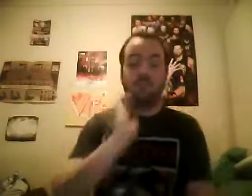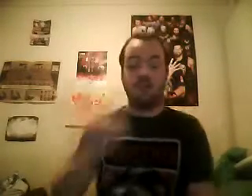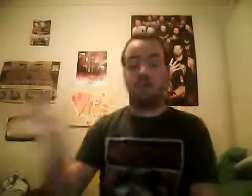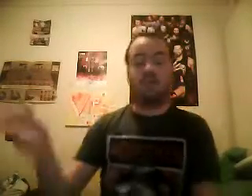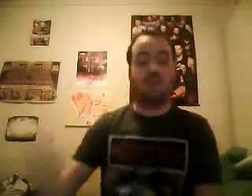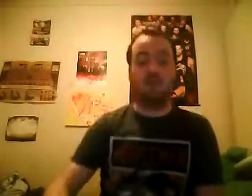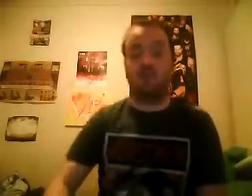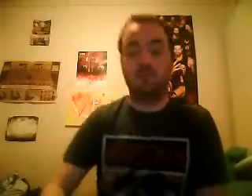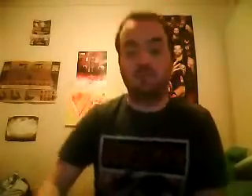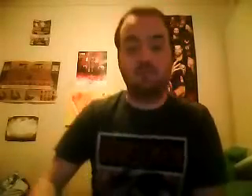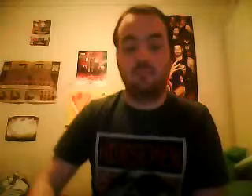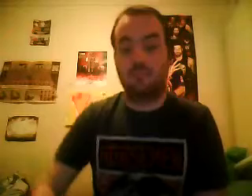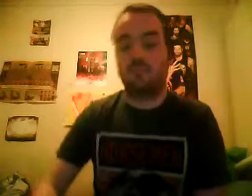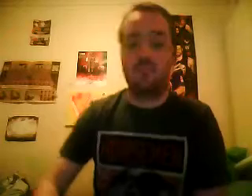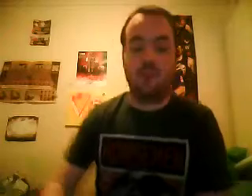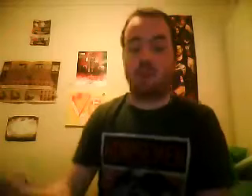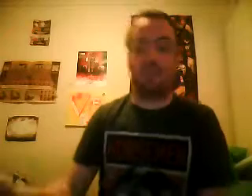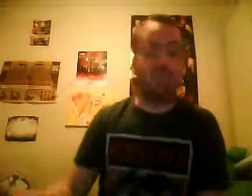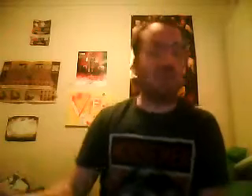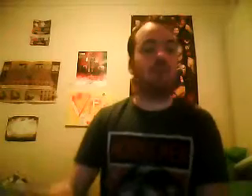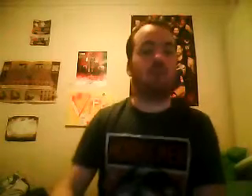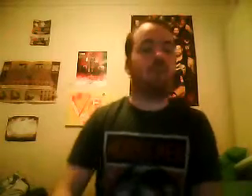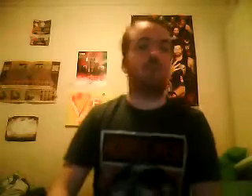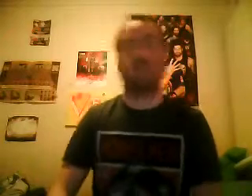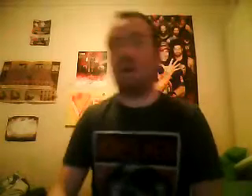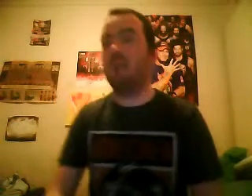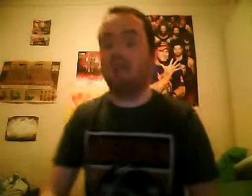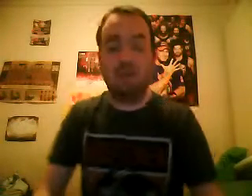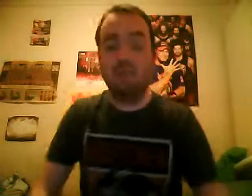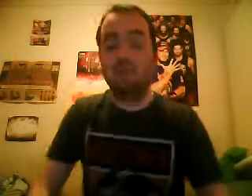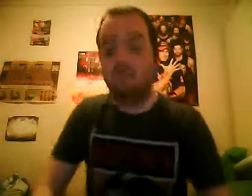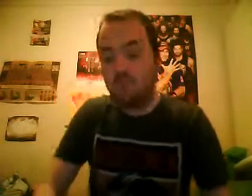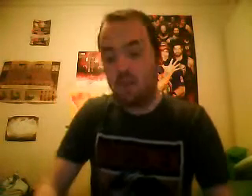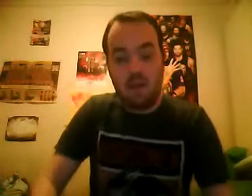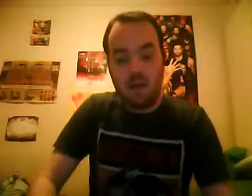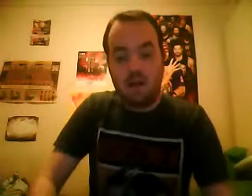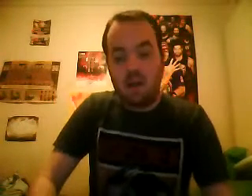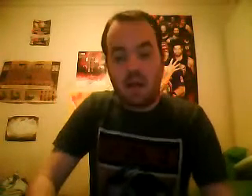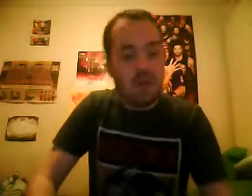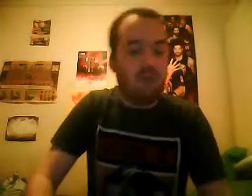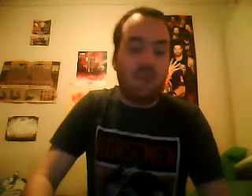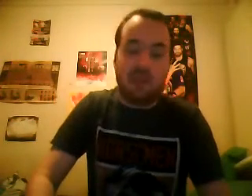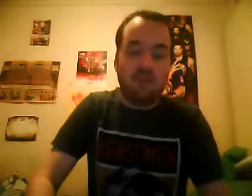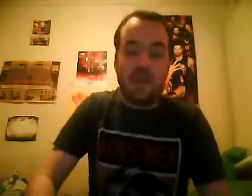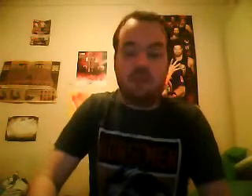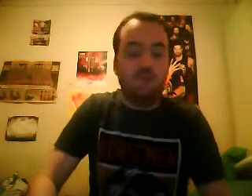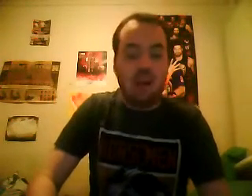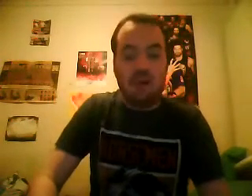Anyway, moving on. We've got Mandy Rose versus Carmella. I love Mandy, man. I love